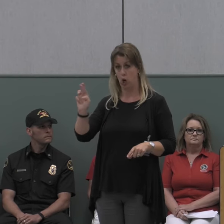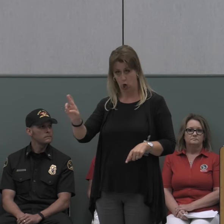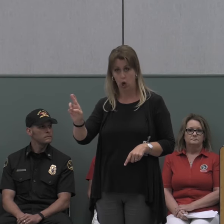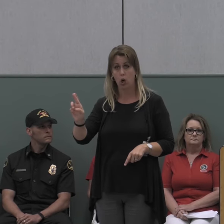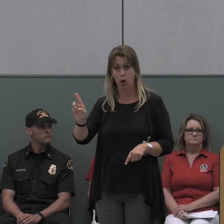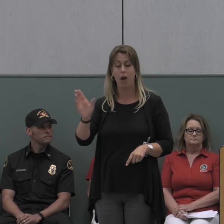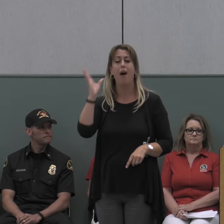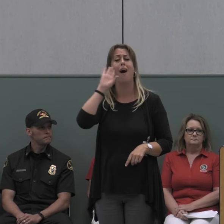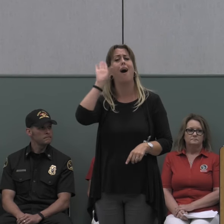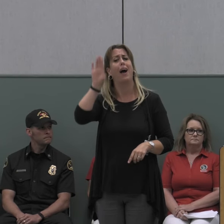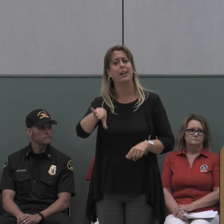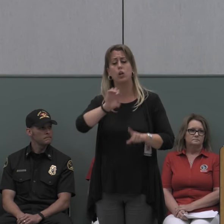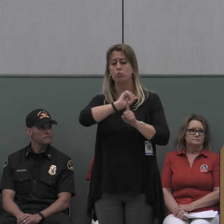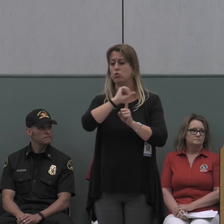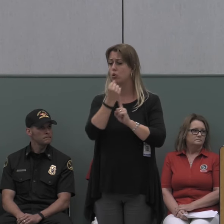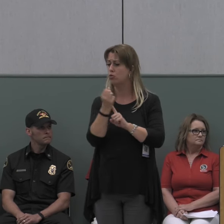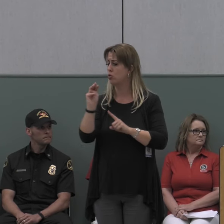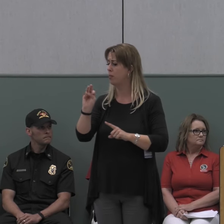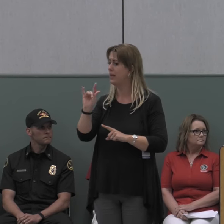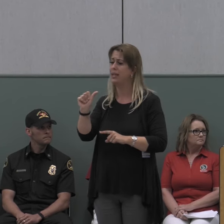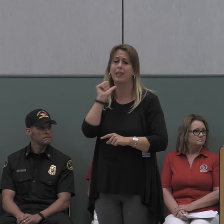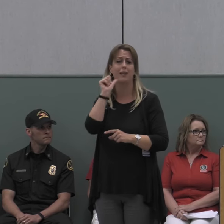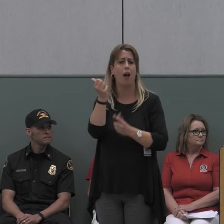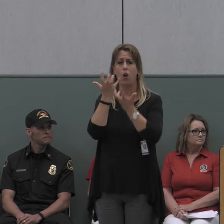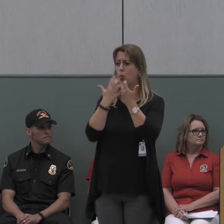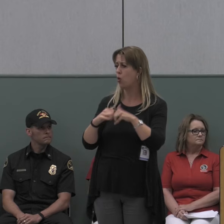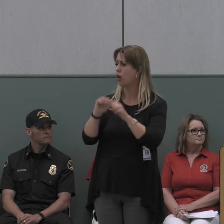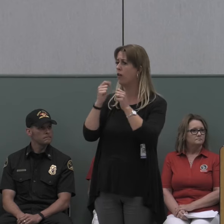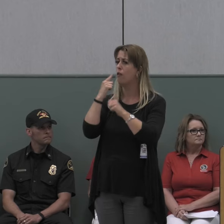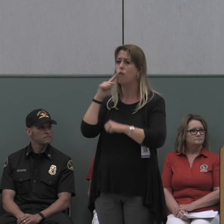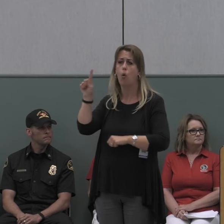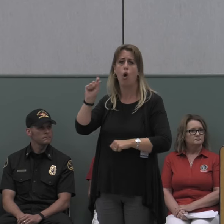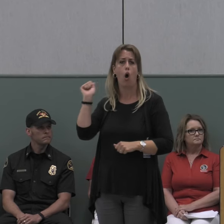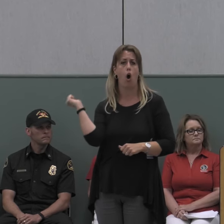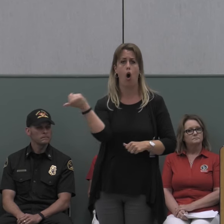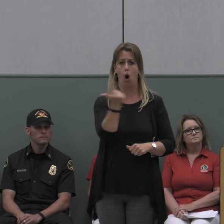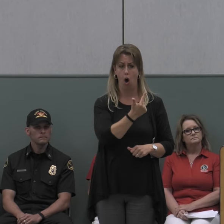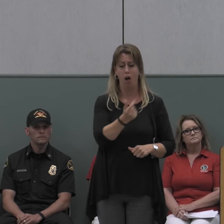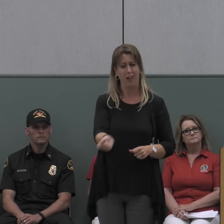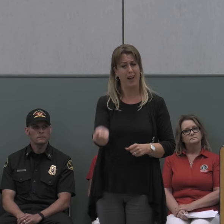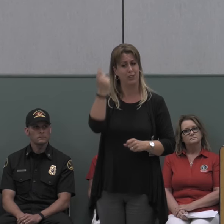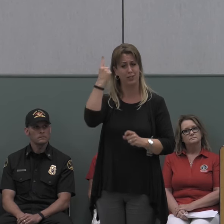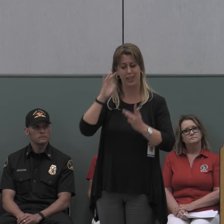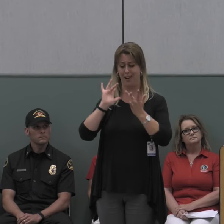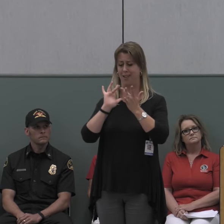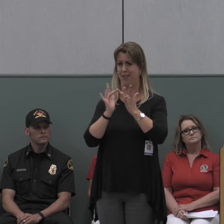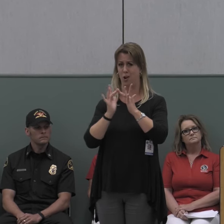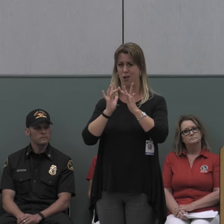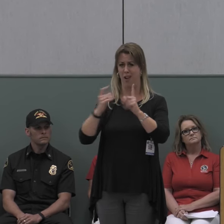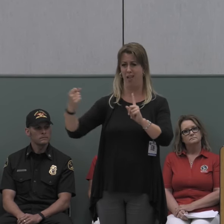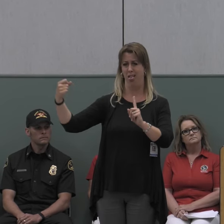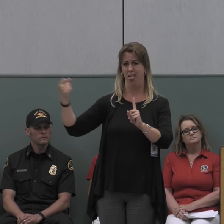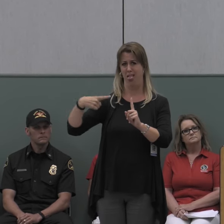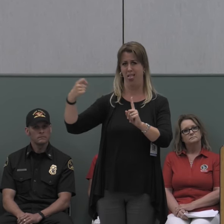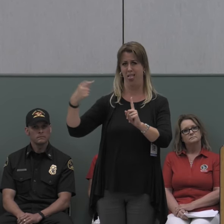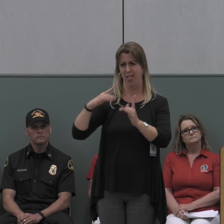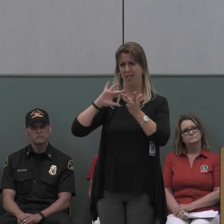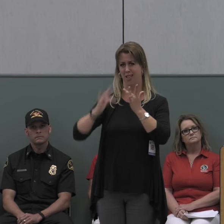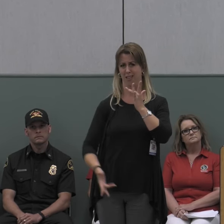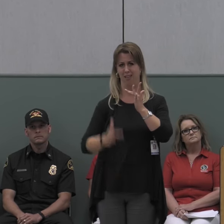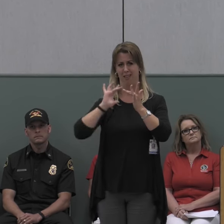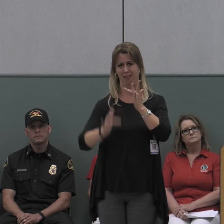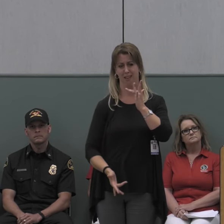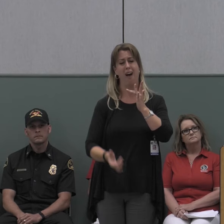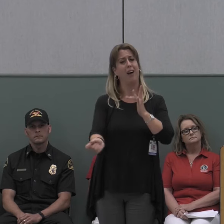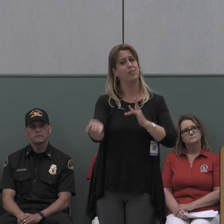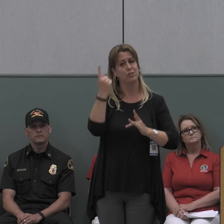I know social media is not the answer for everyone, especially in Trona. I understand connectivity is not the greatest out there. I understand the signal is not the greatest. I